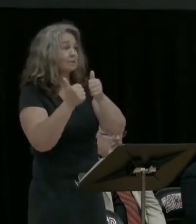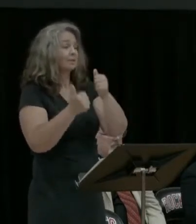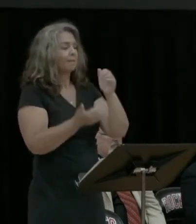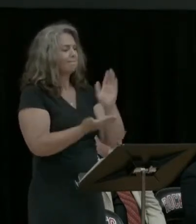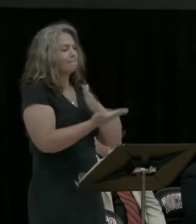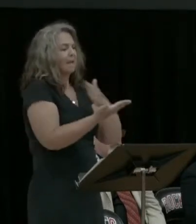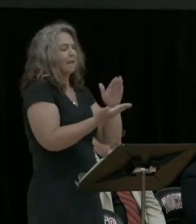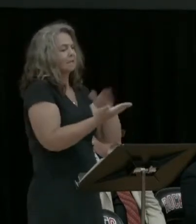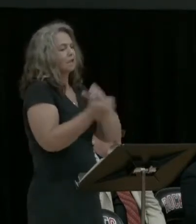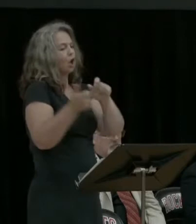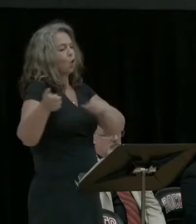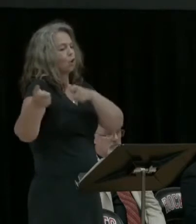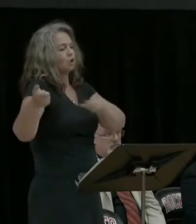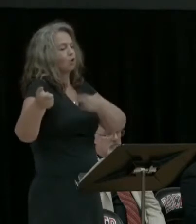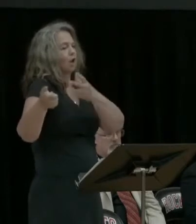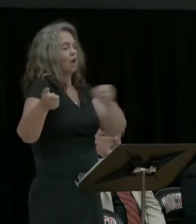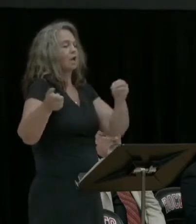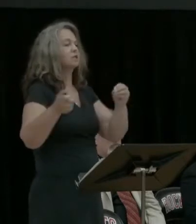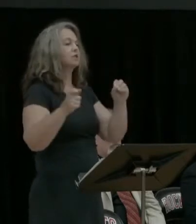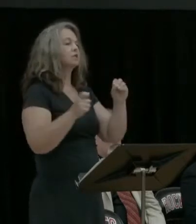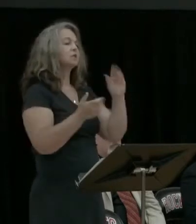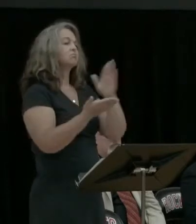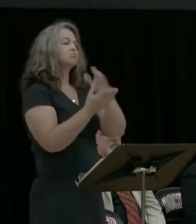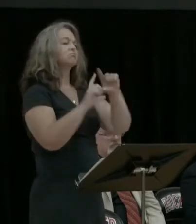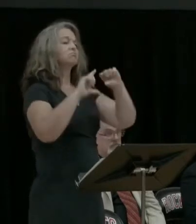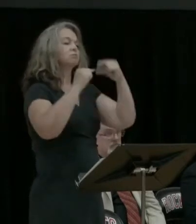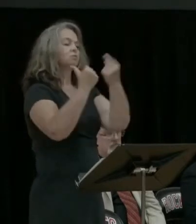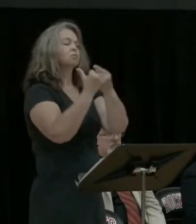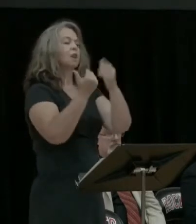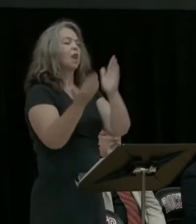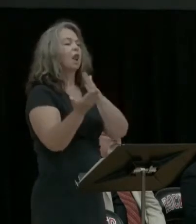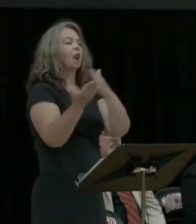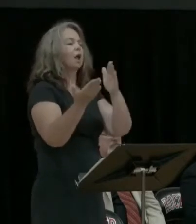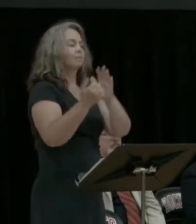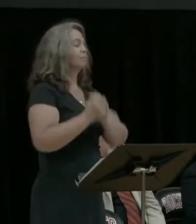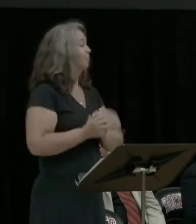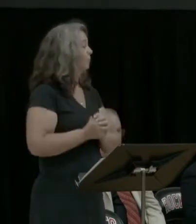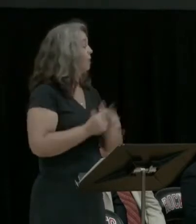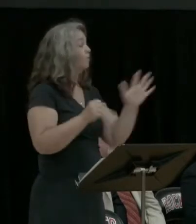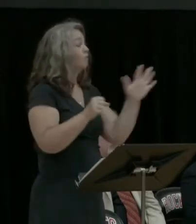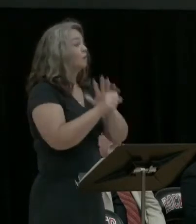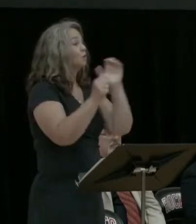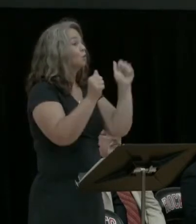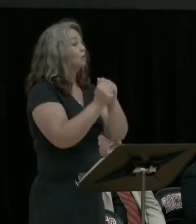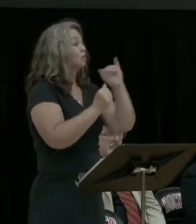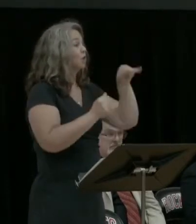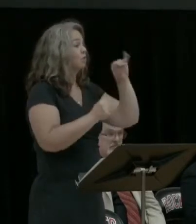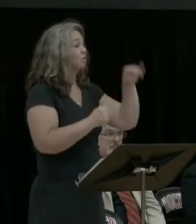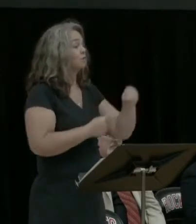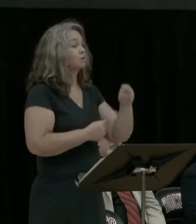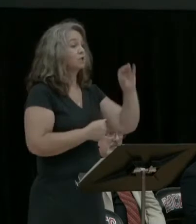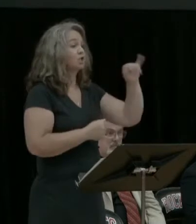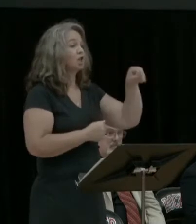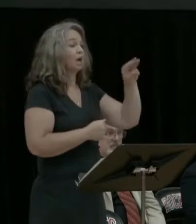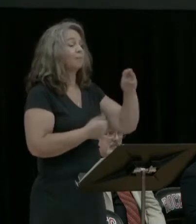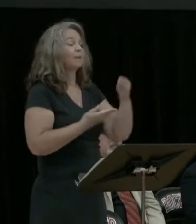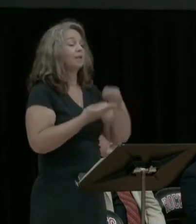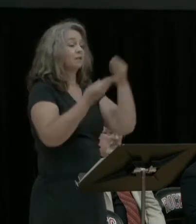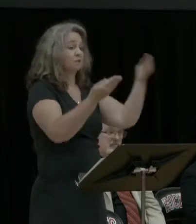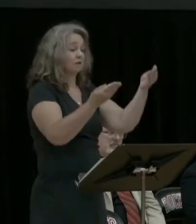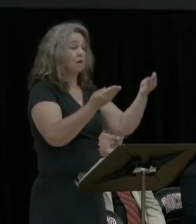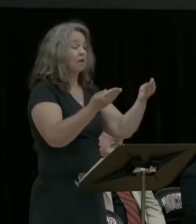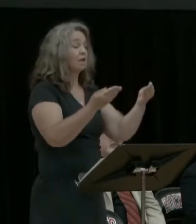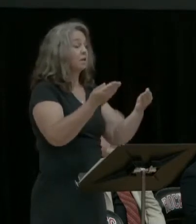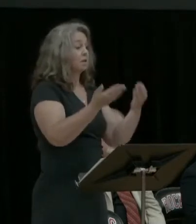band, orchestra, and choir concerts. It has been filled with JM Gives fundraisers to Relay for Life